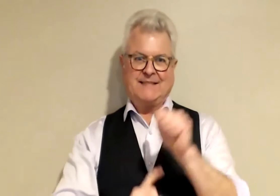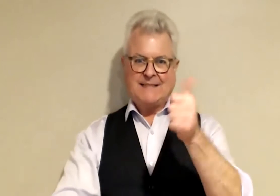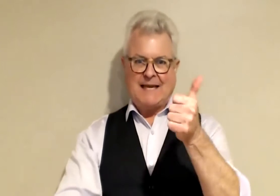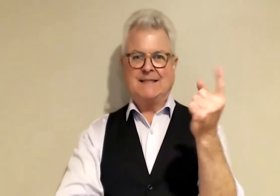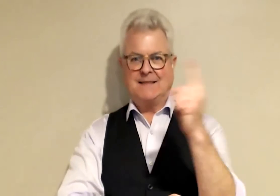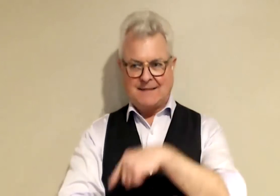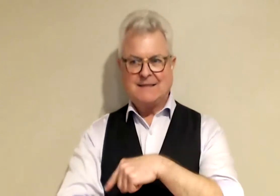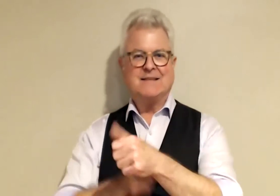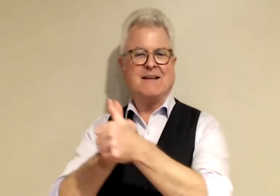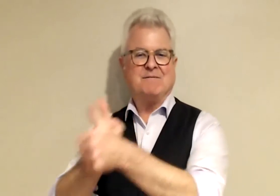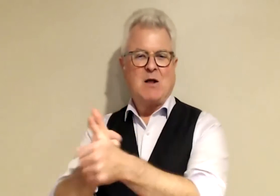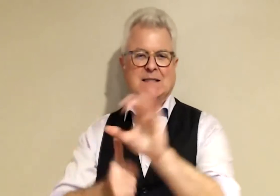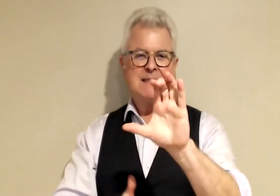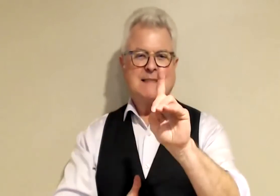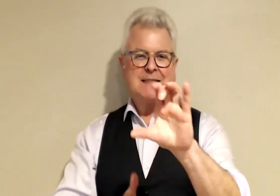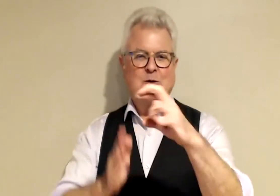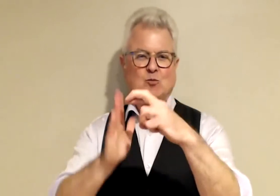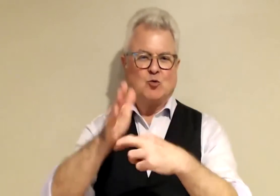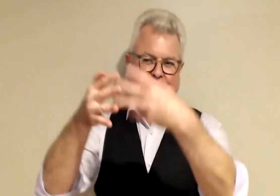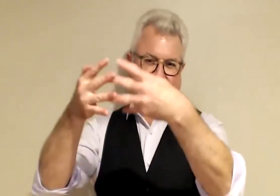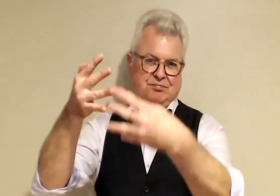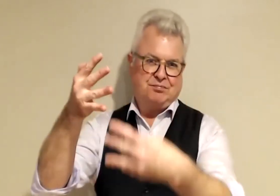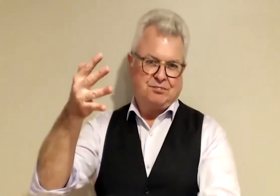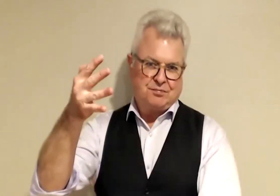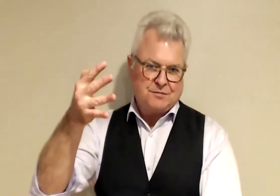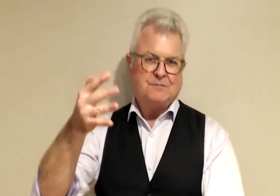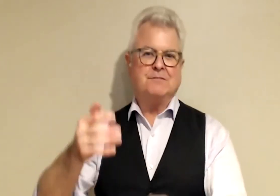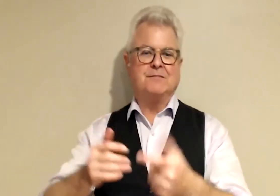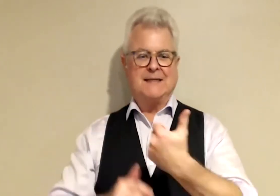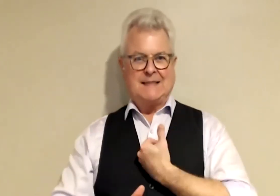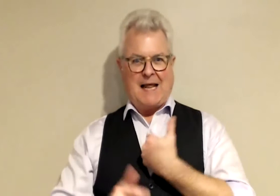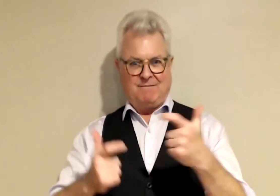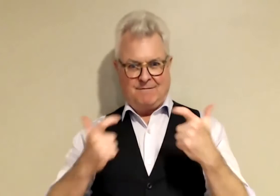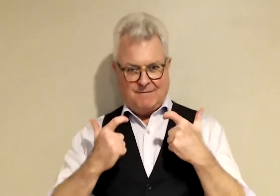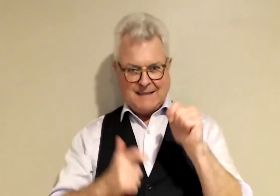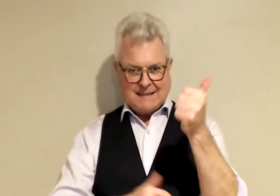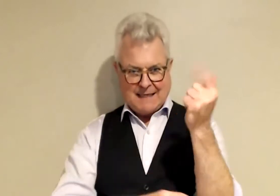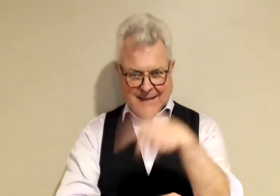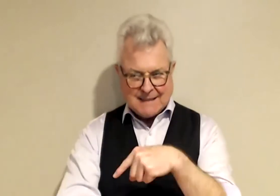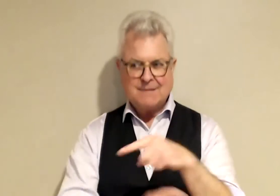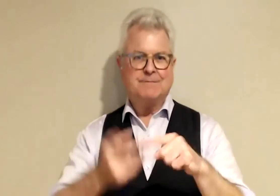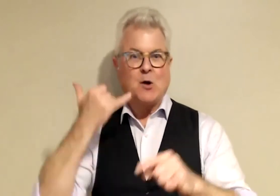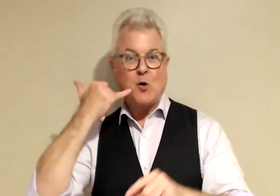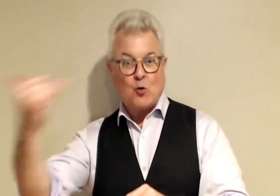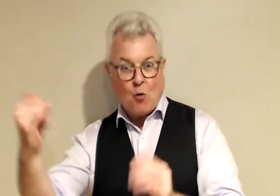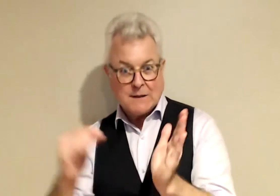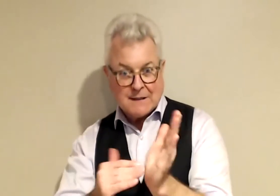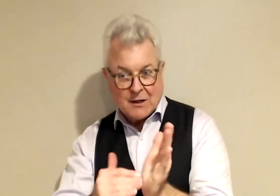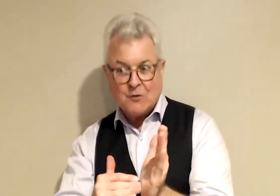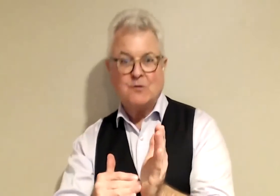will have to self-quarantine for 10 days, which is in accordance with the CDC guidelines. Self-quarantining for 10 days.